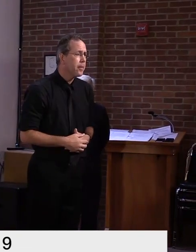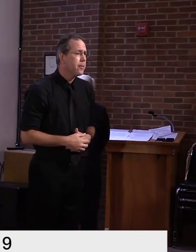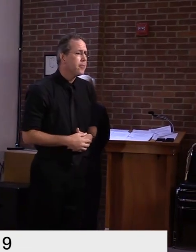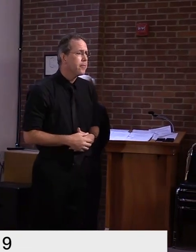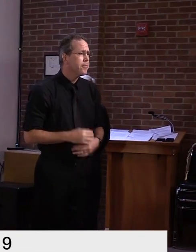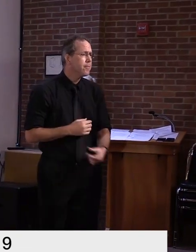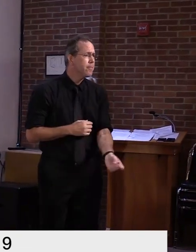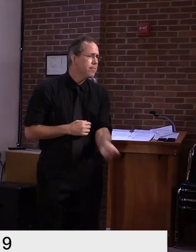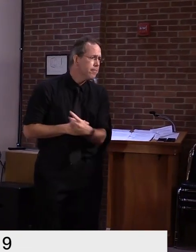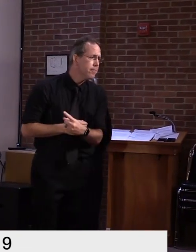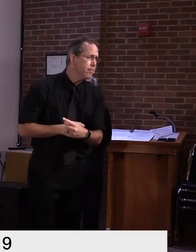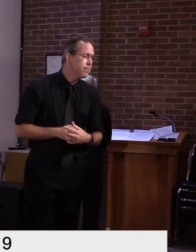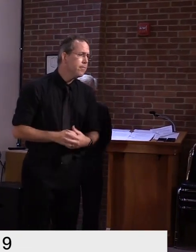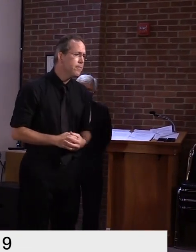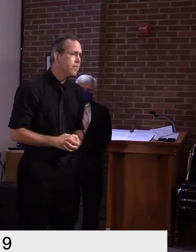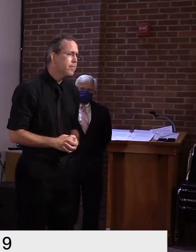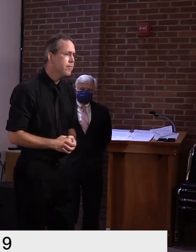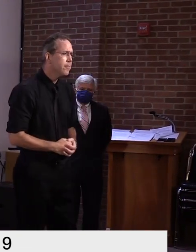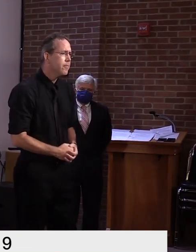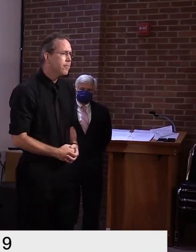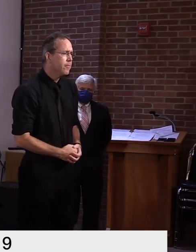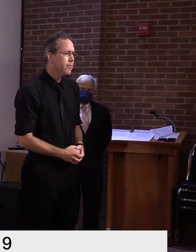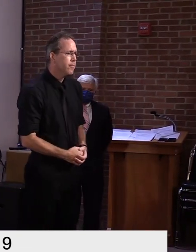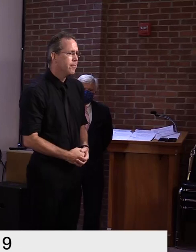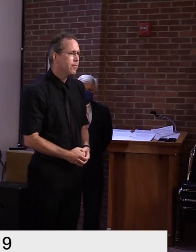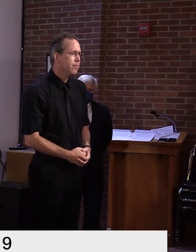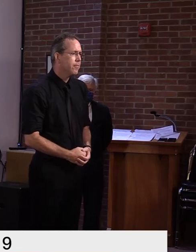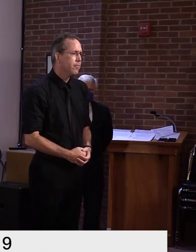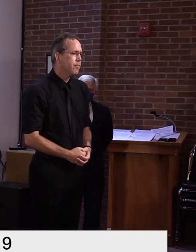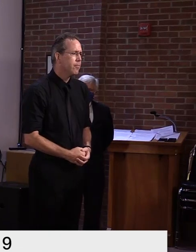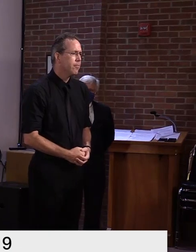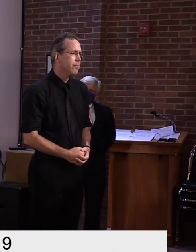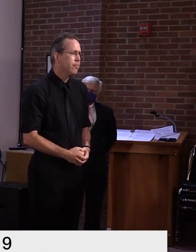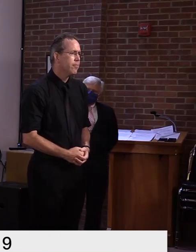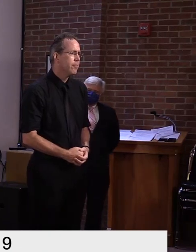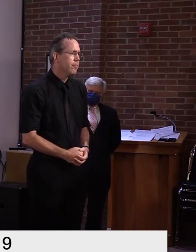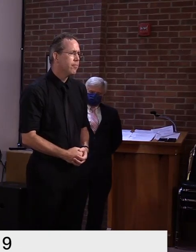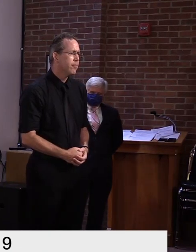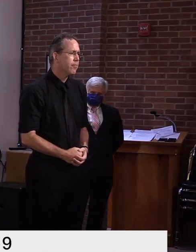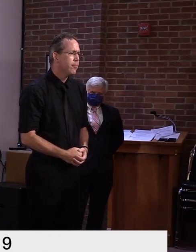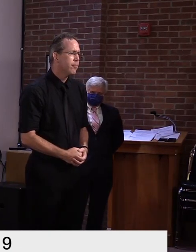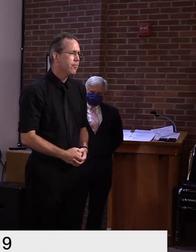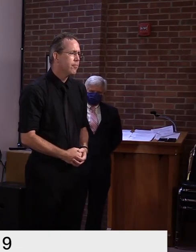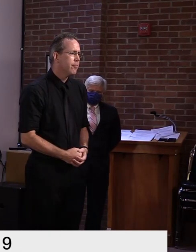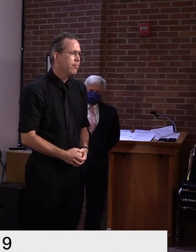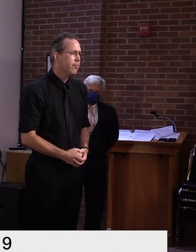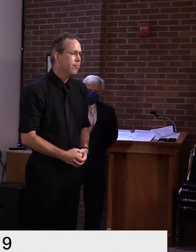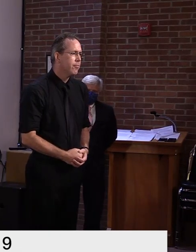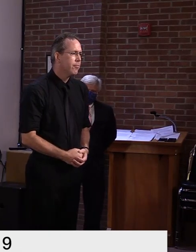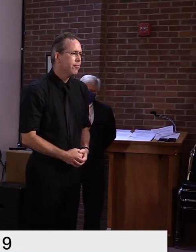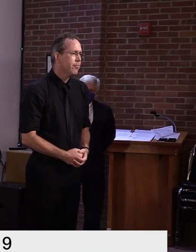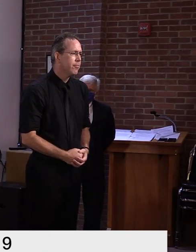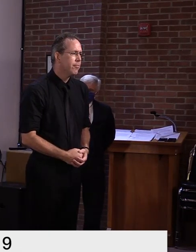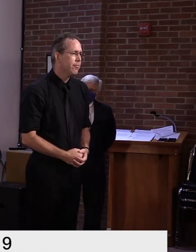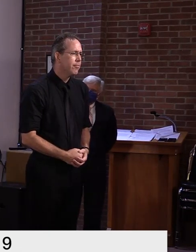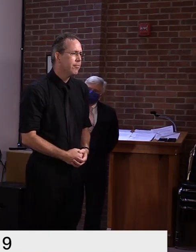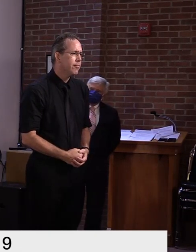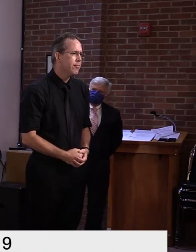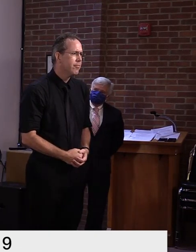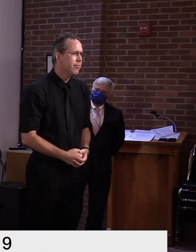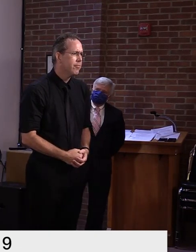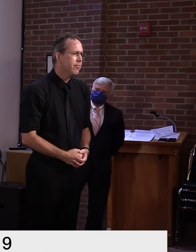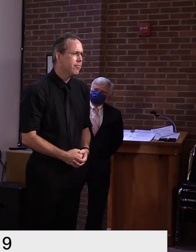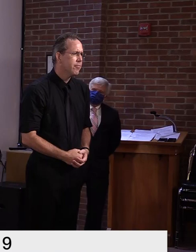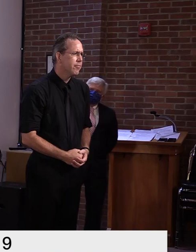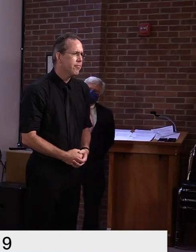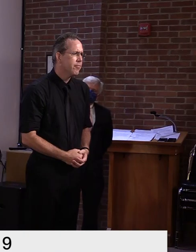understand the health issues. Oh, I thought that's what you said. Why are we testing so much in our colleges and universities? Why is it so different from other states? I was